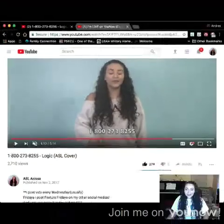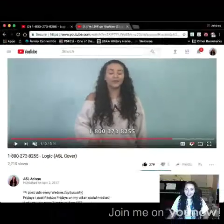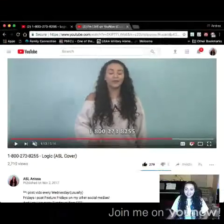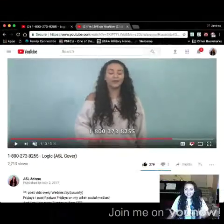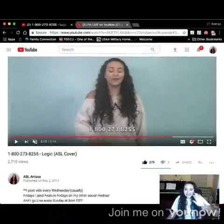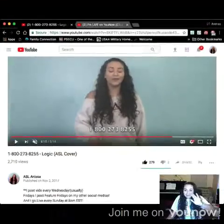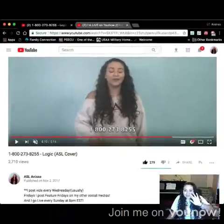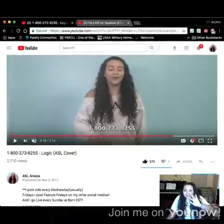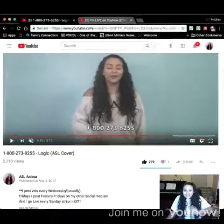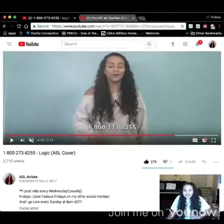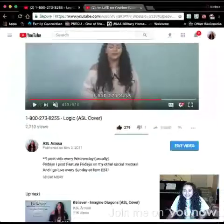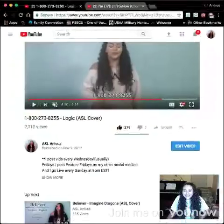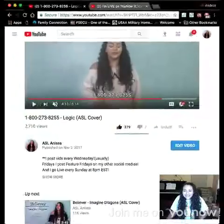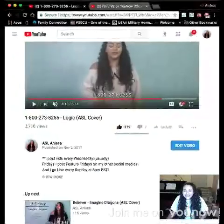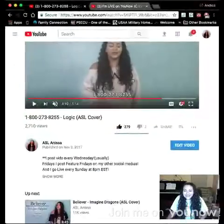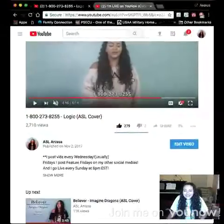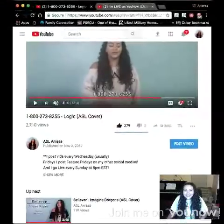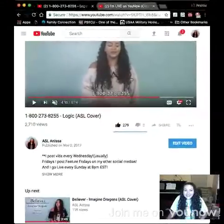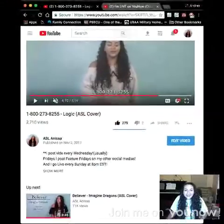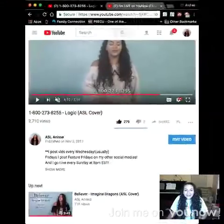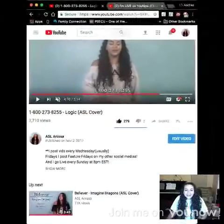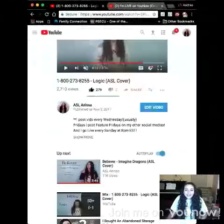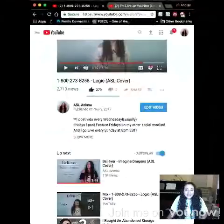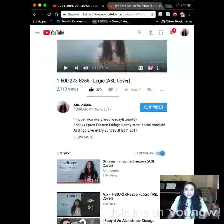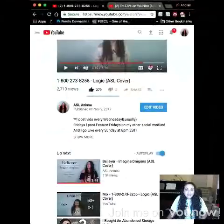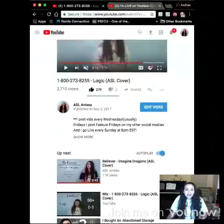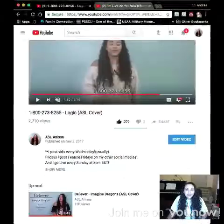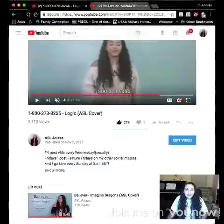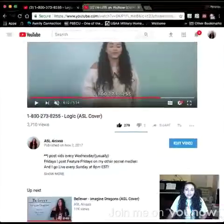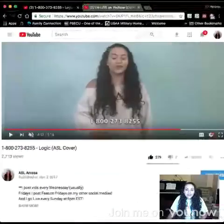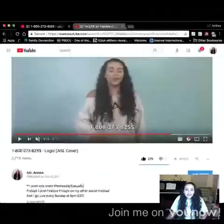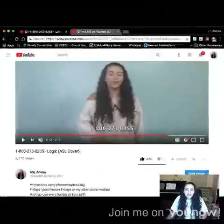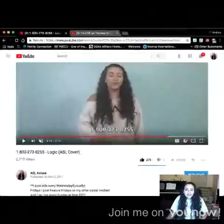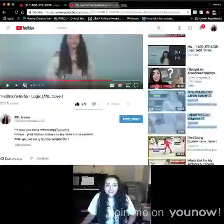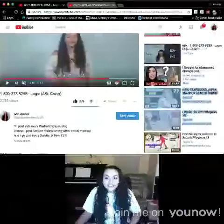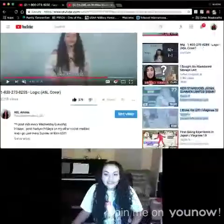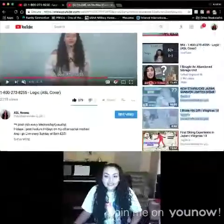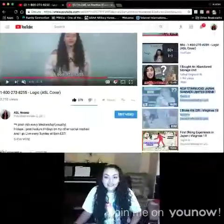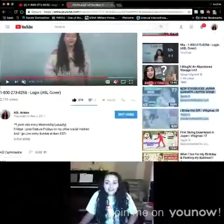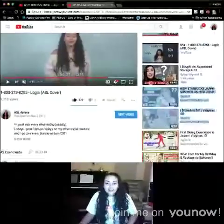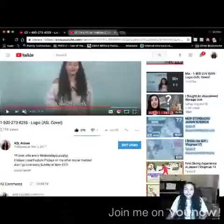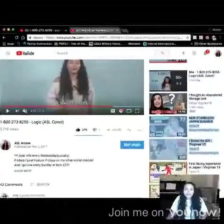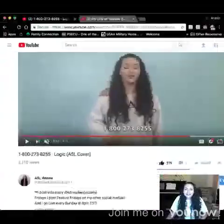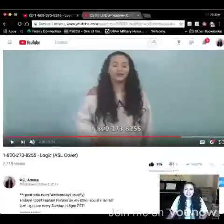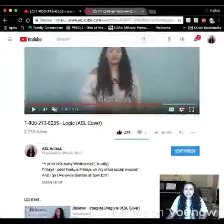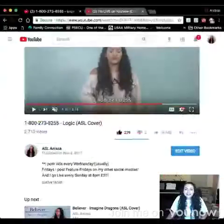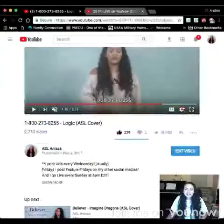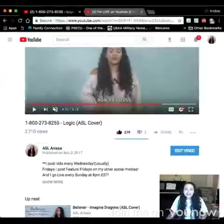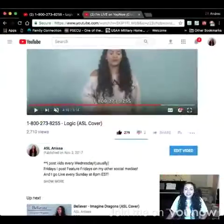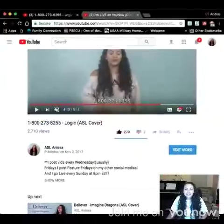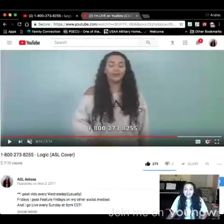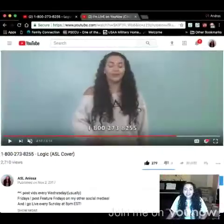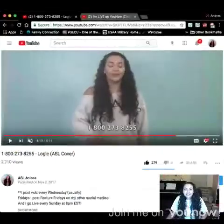Bye, guys. Bye. How do I do this? How do I make... I don't know how to do this so it